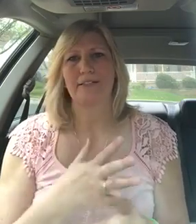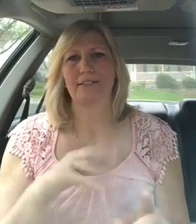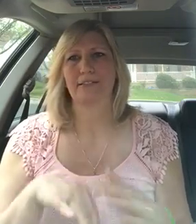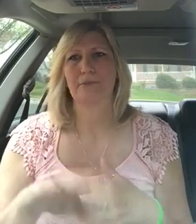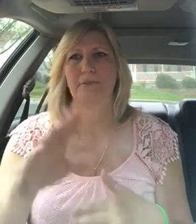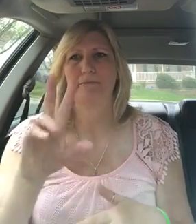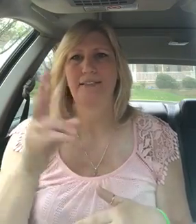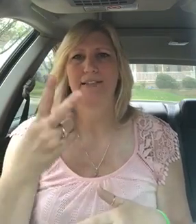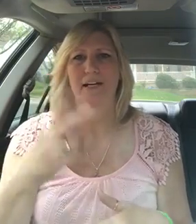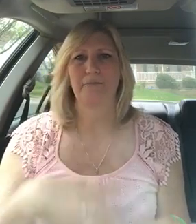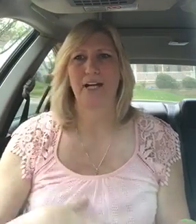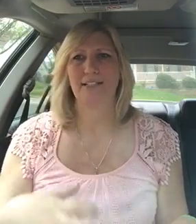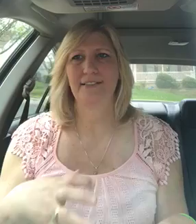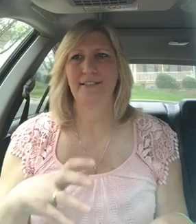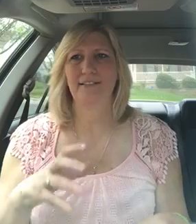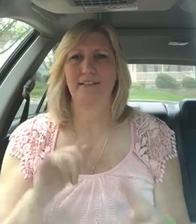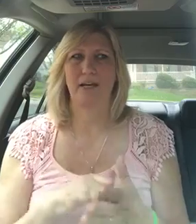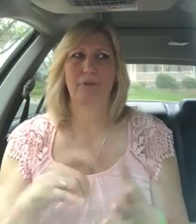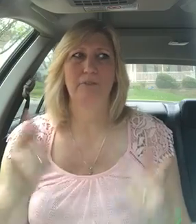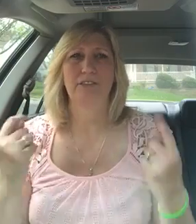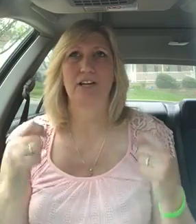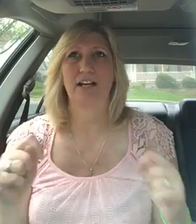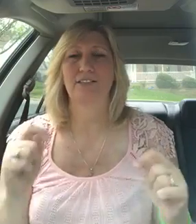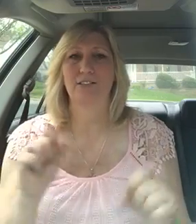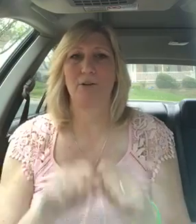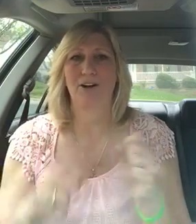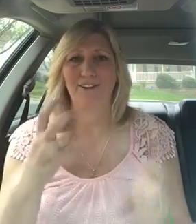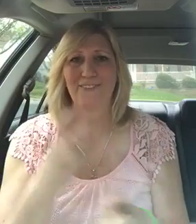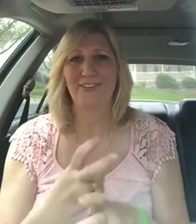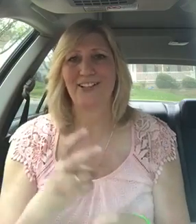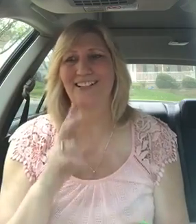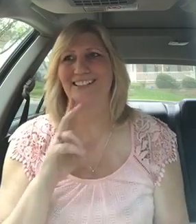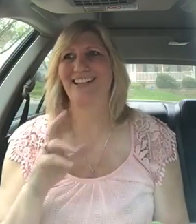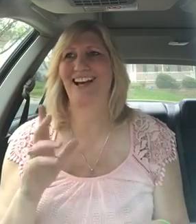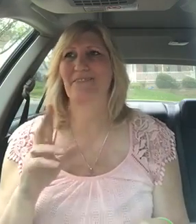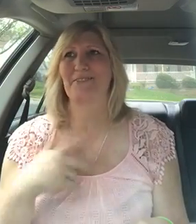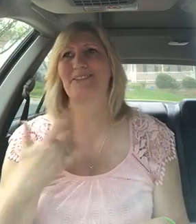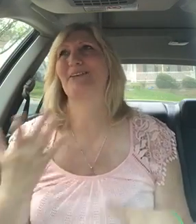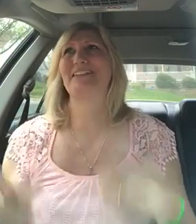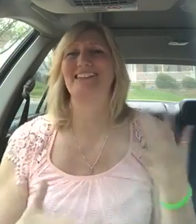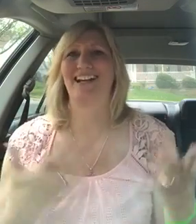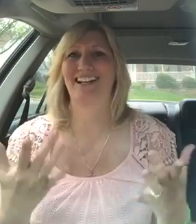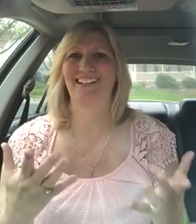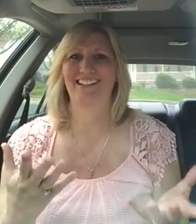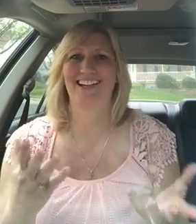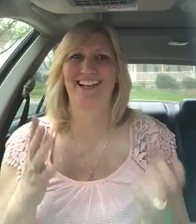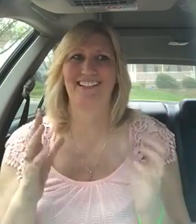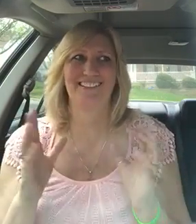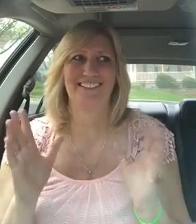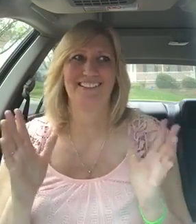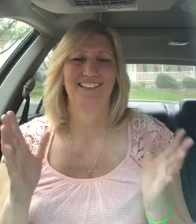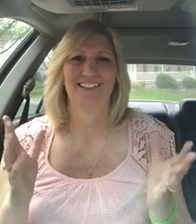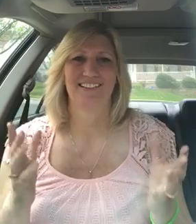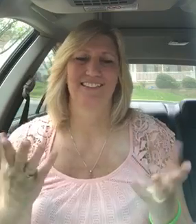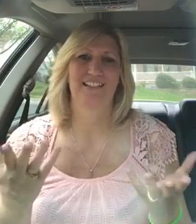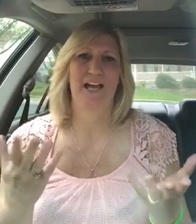5 months into my second pregnancy, that we were trying so hard for, and we were so excited and